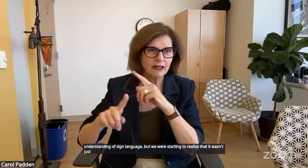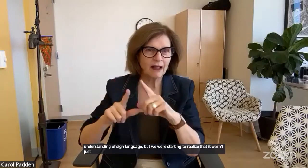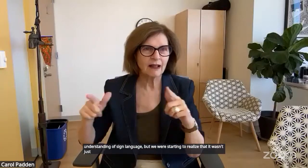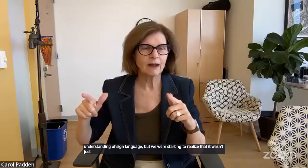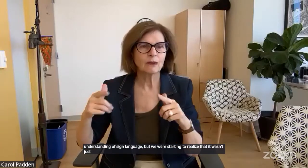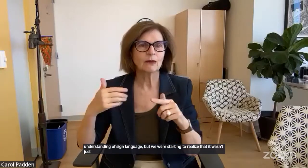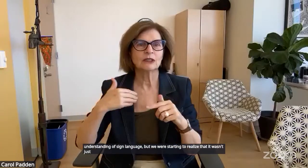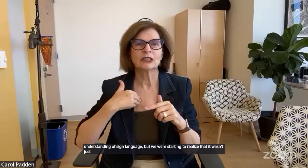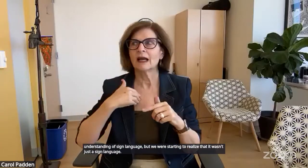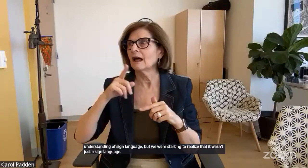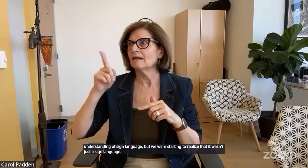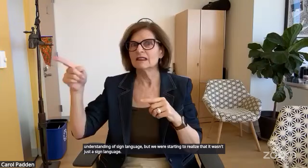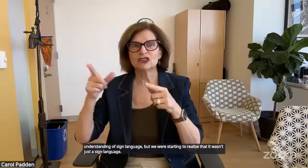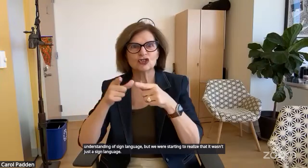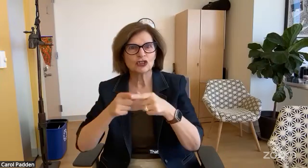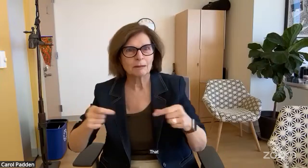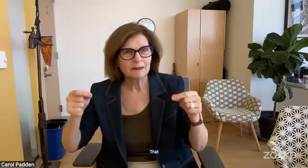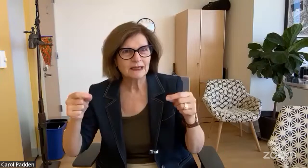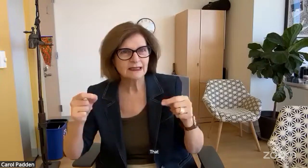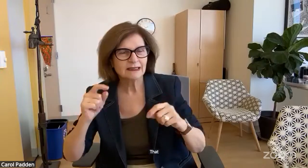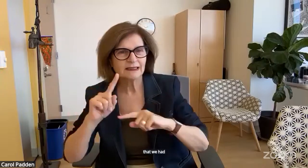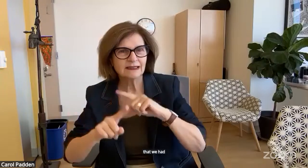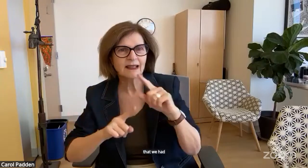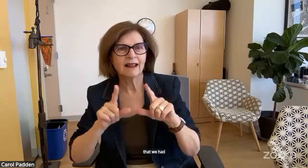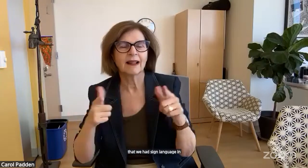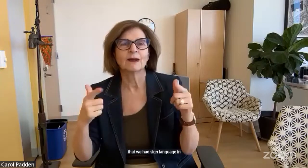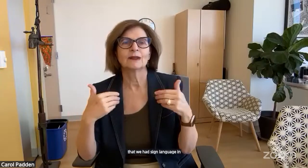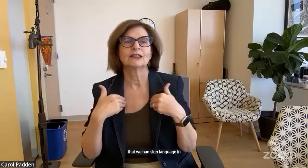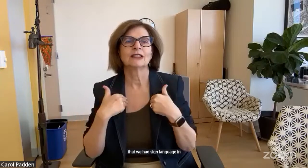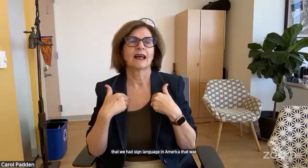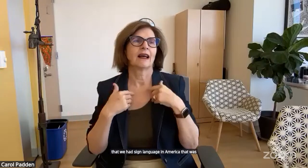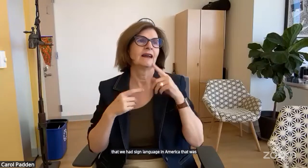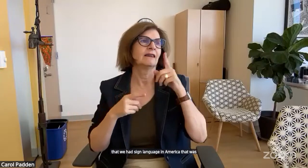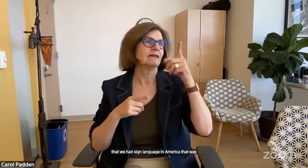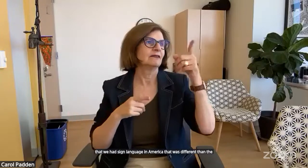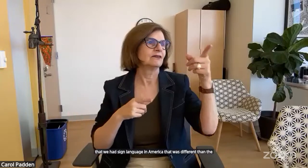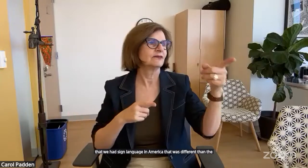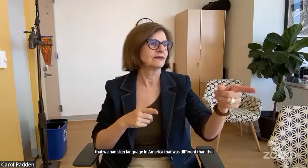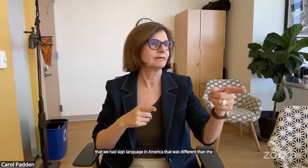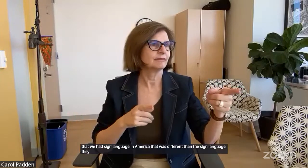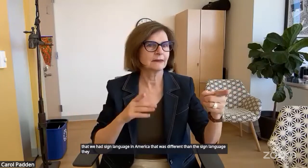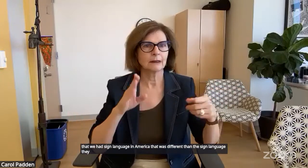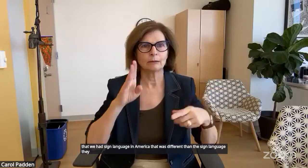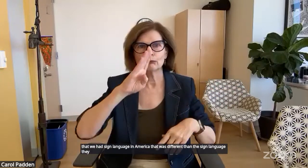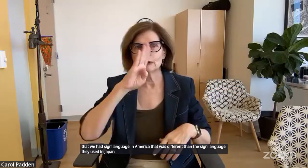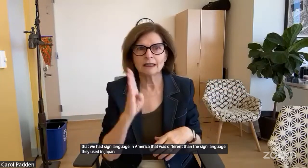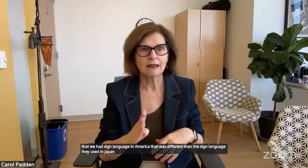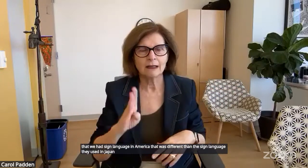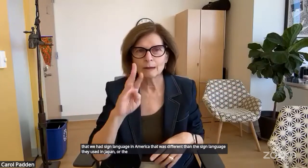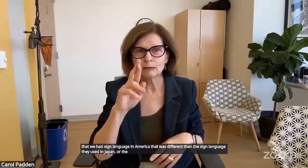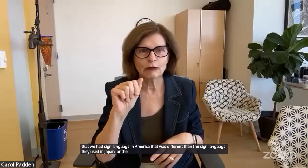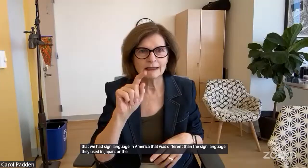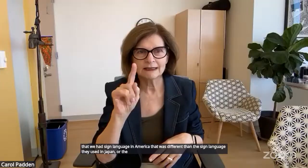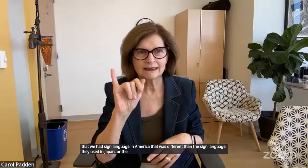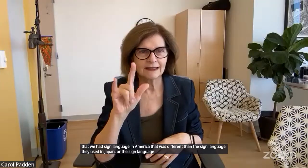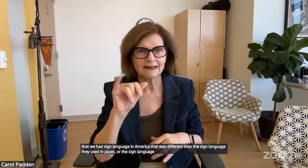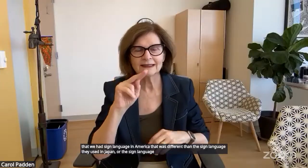sign language, that we had sign language in America that was different than the sign language they used in Japan or the sign language they used